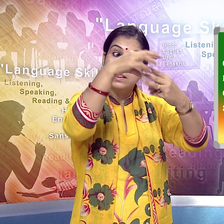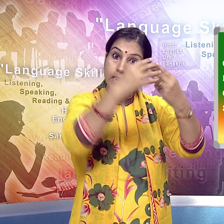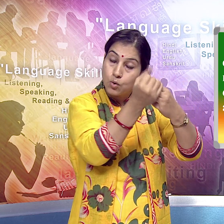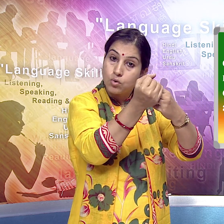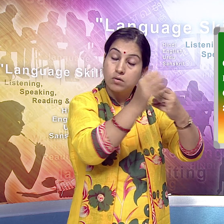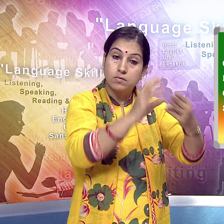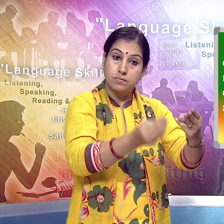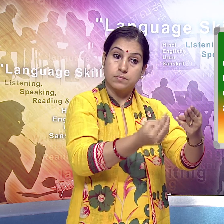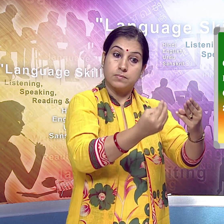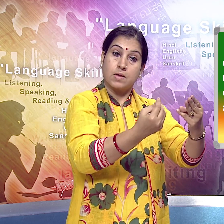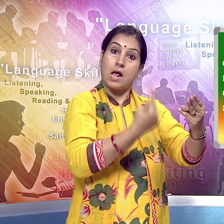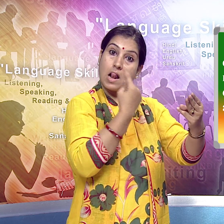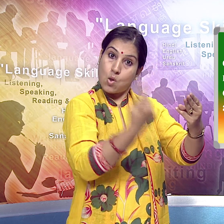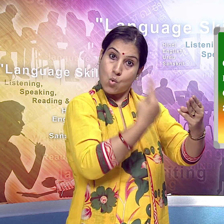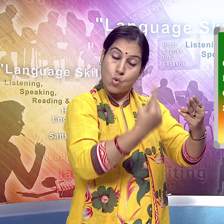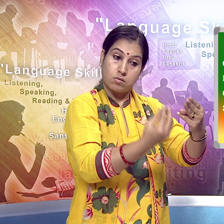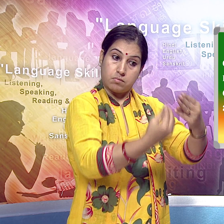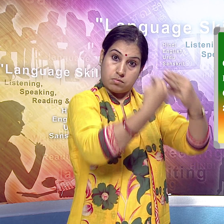taken along with vitamins and minerals,